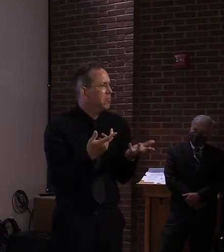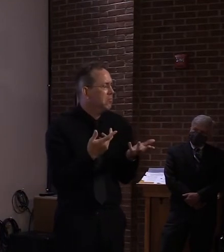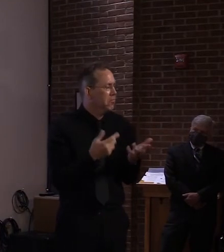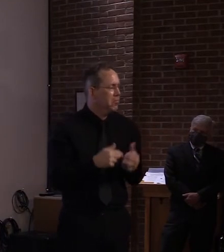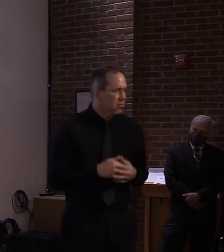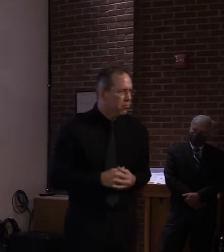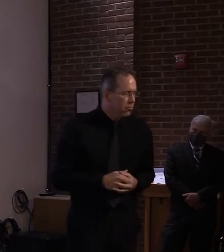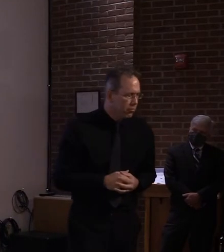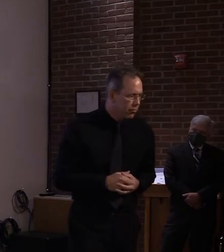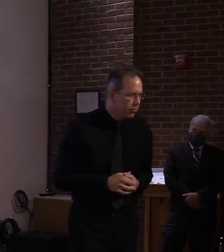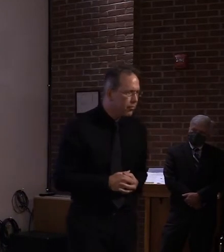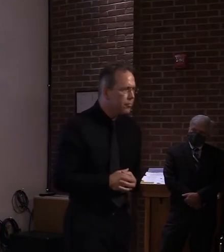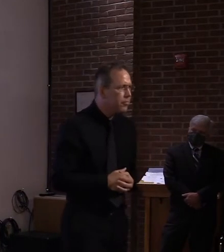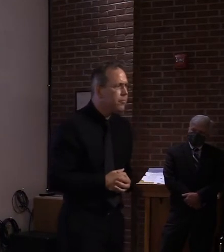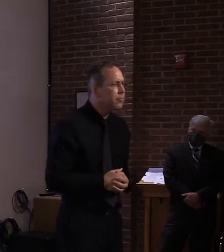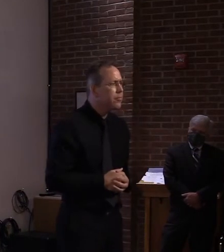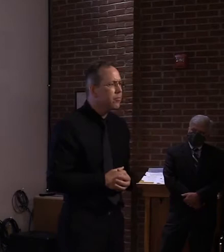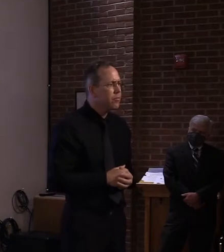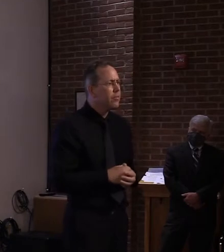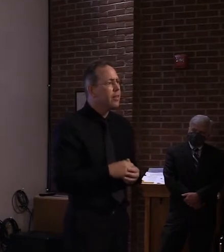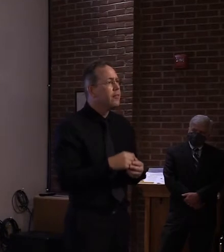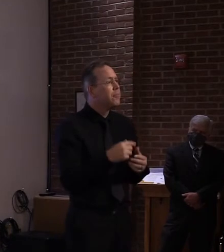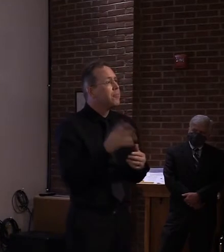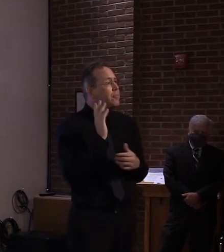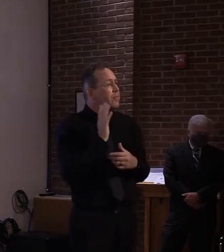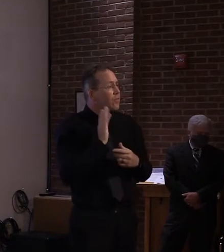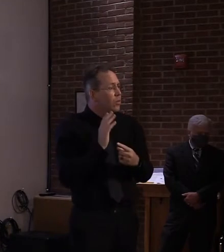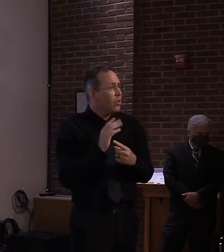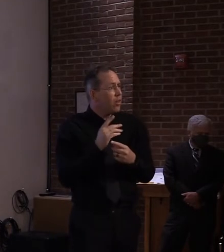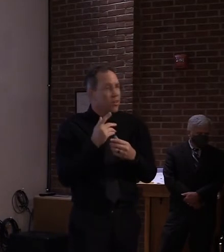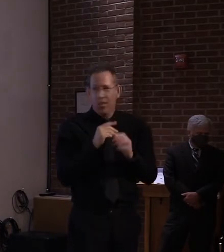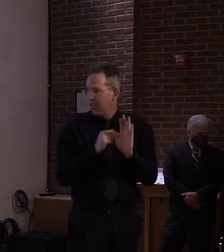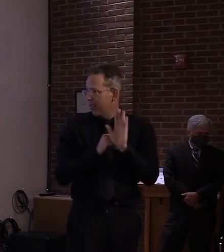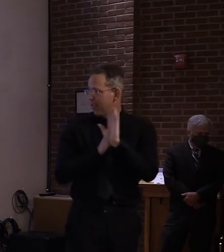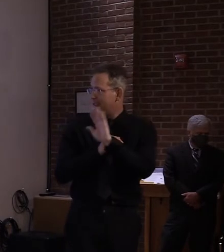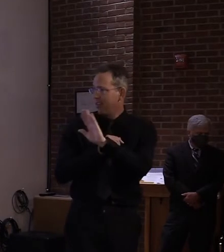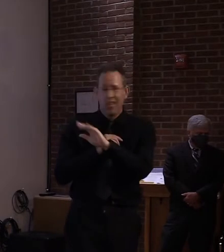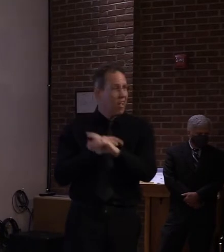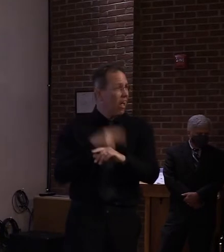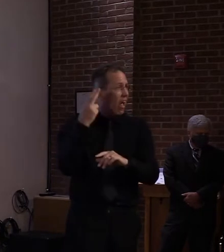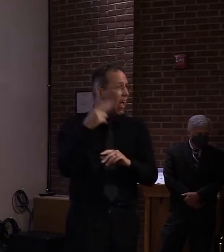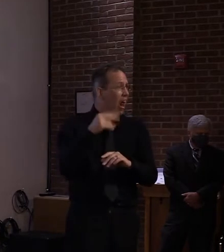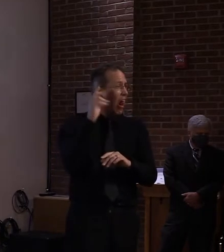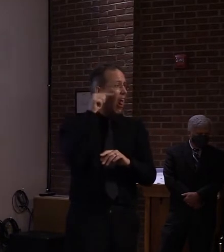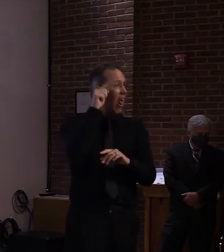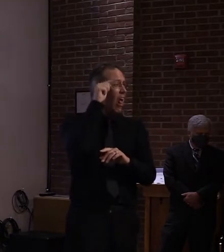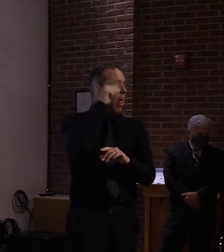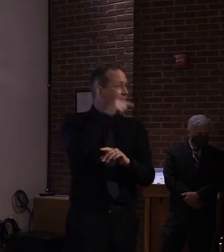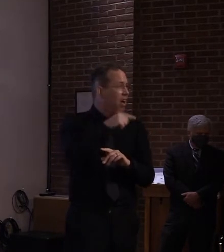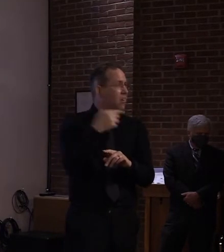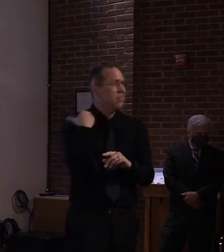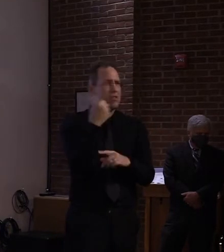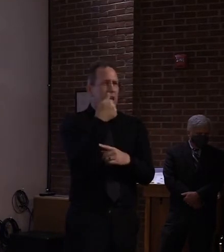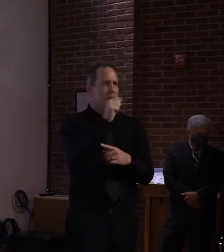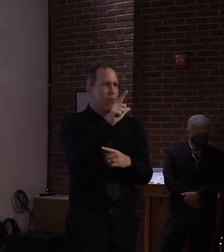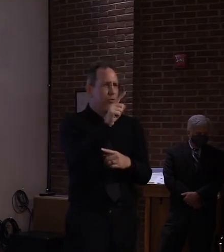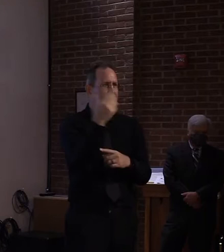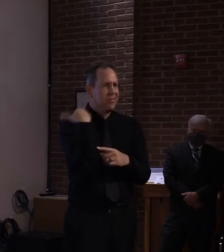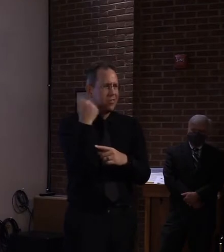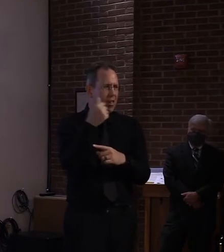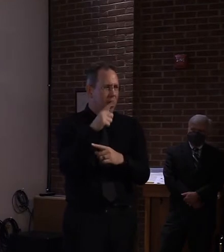And none of them have been anything like where we were way back in the beginning of the experience with COVID-19 in